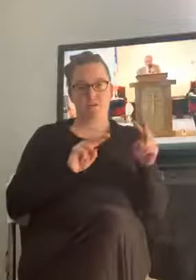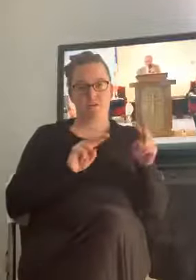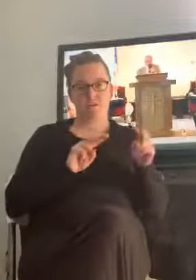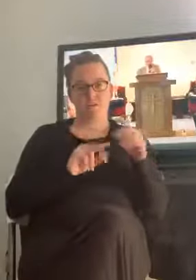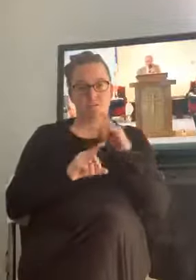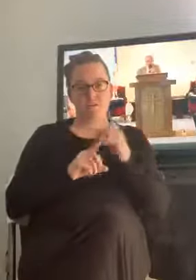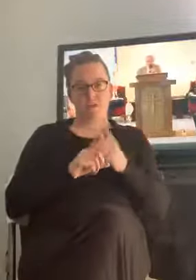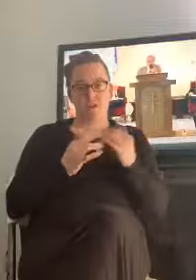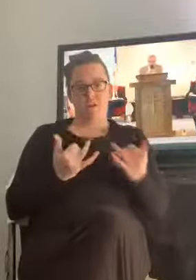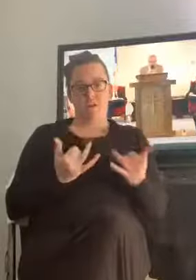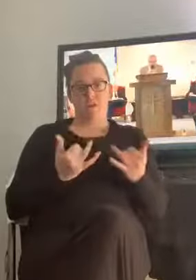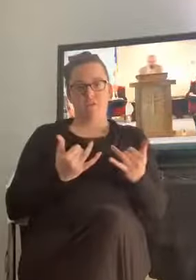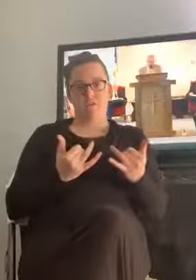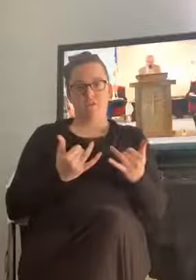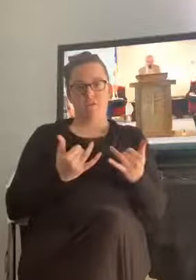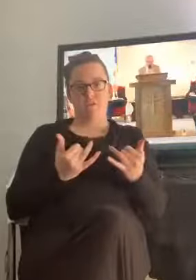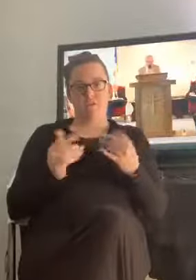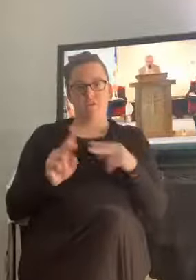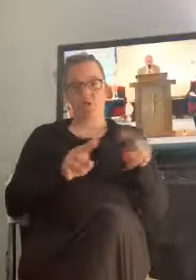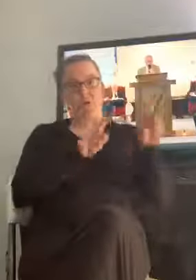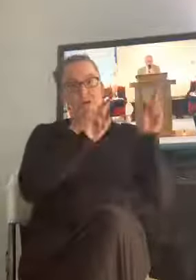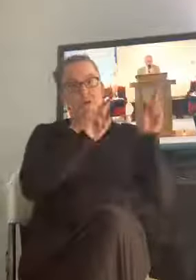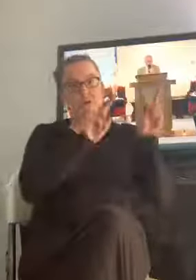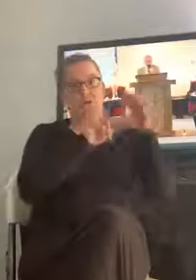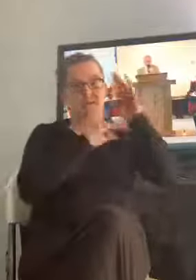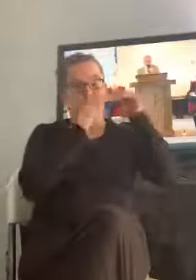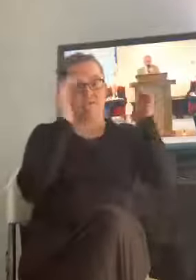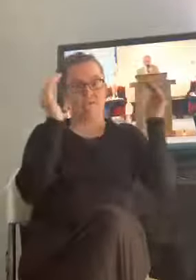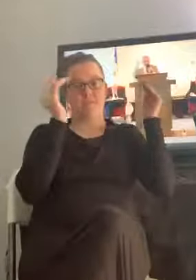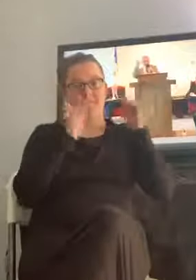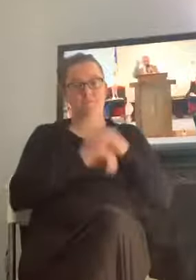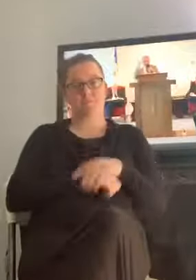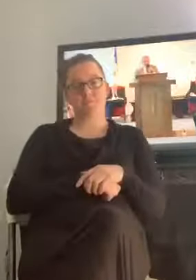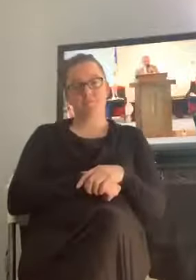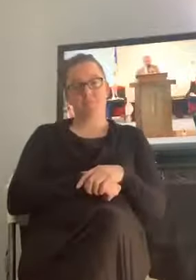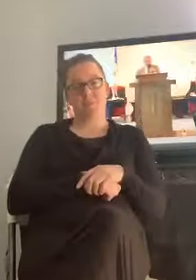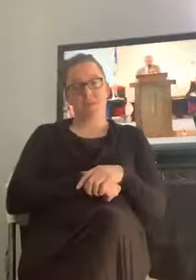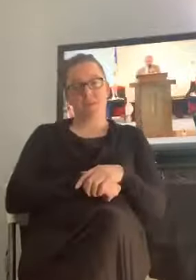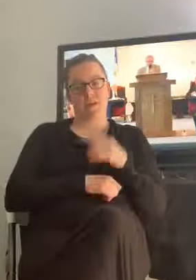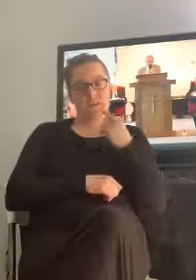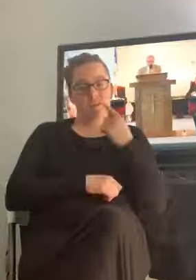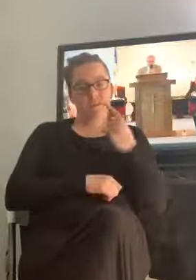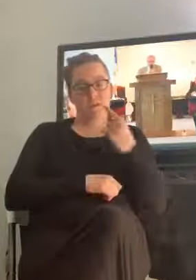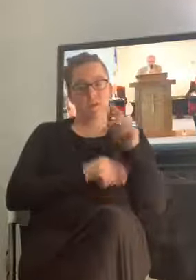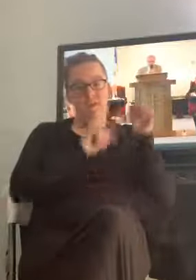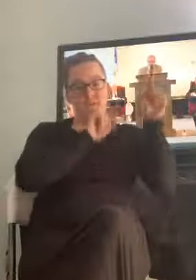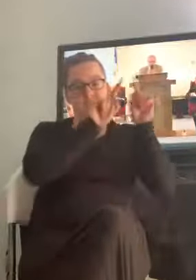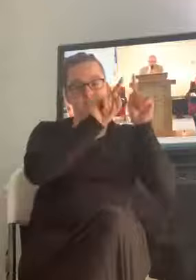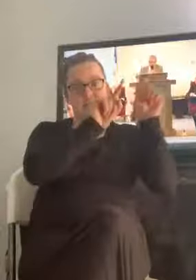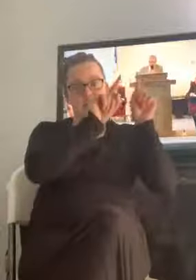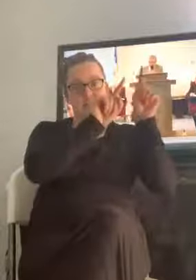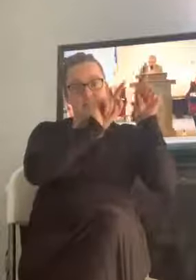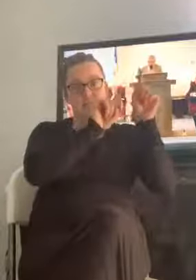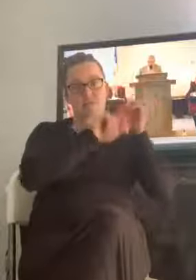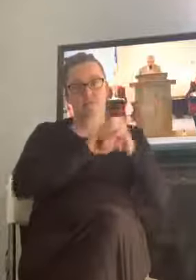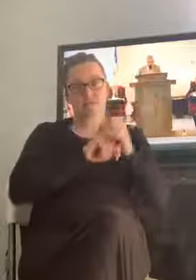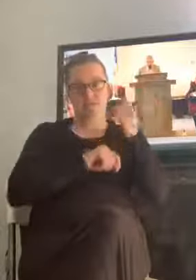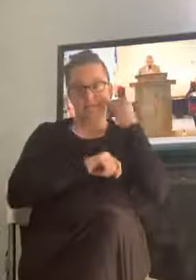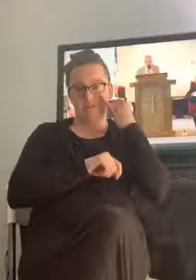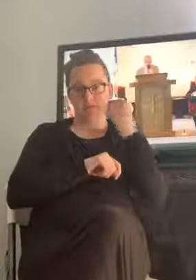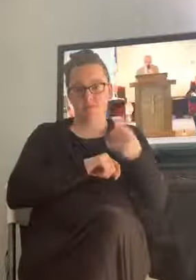now toward heaven and tell the stars if thou art able to number